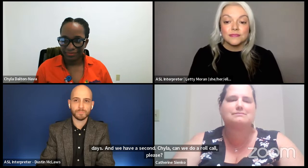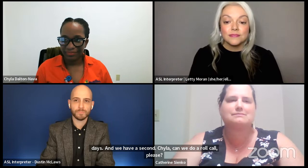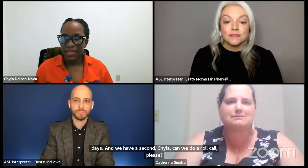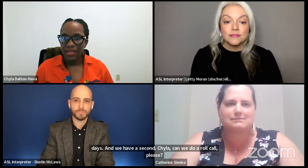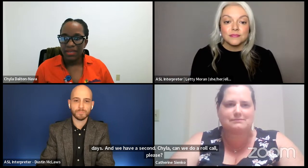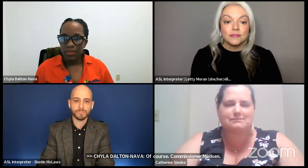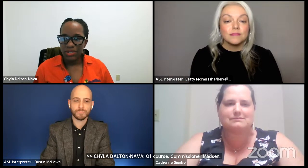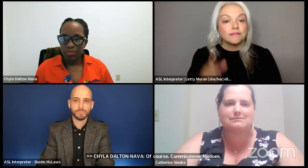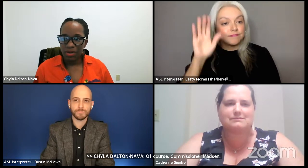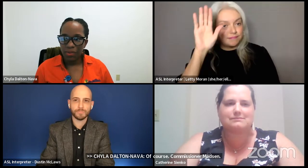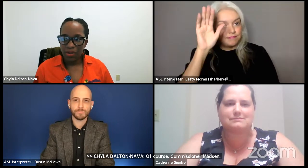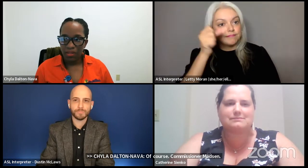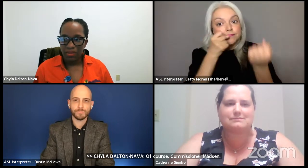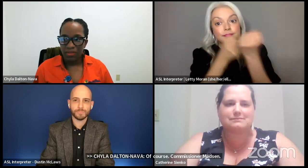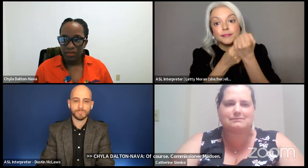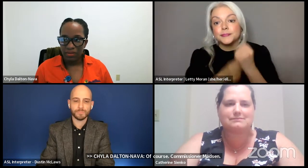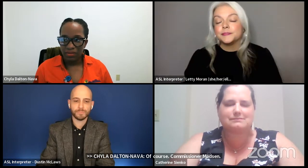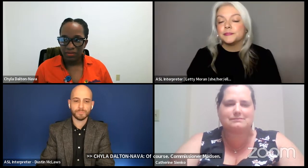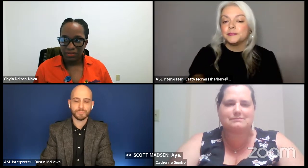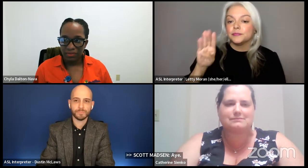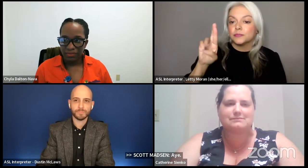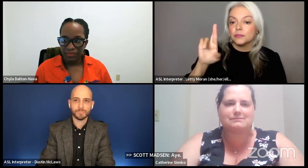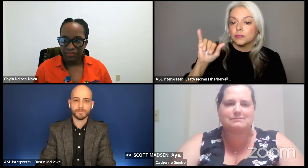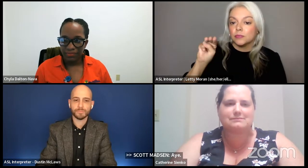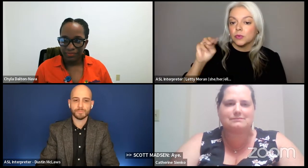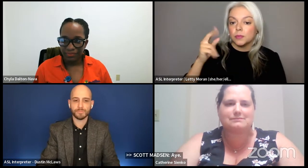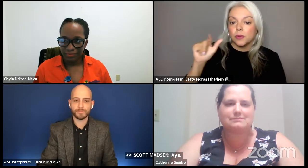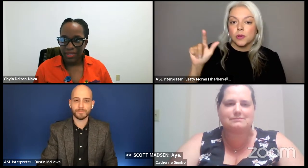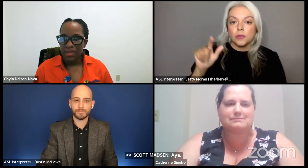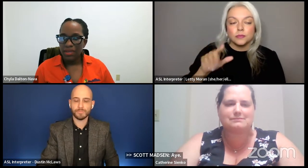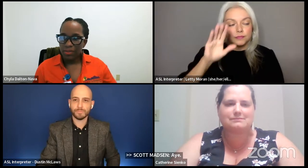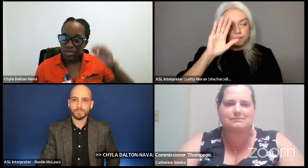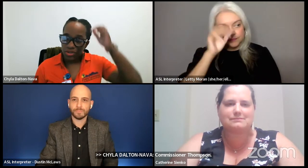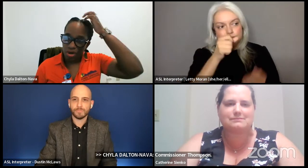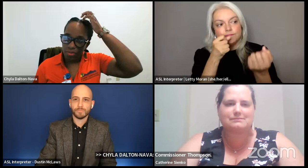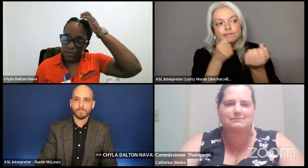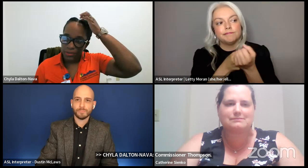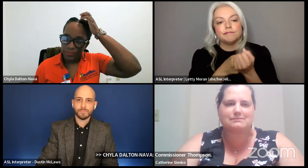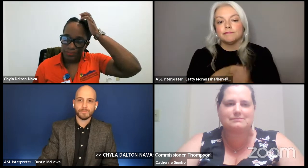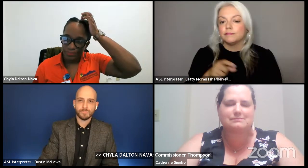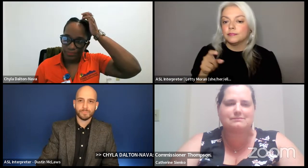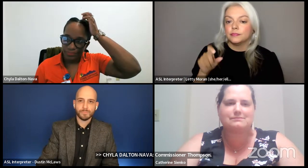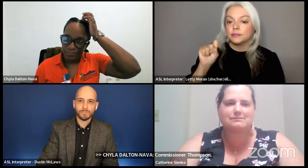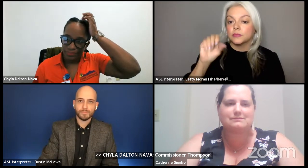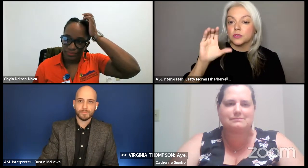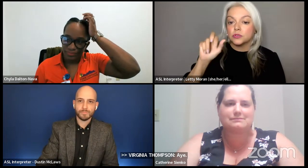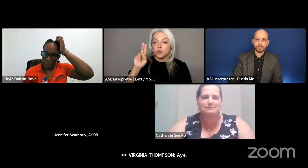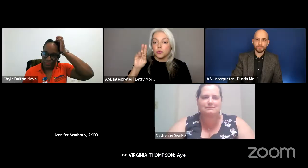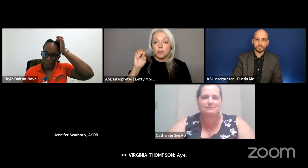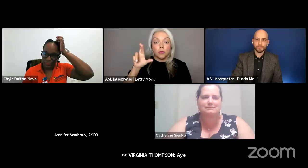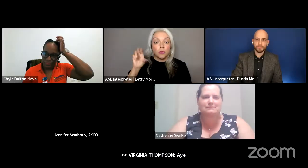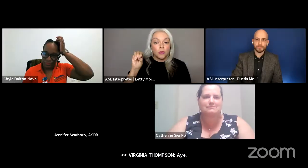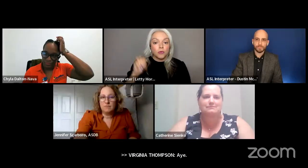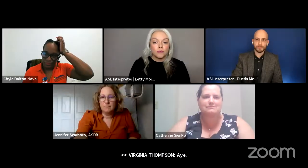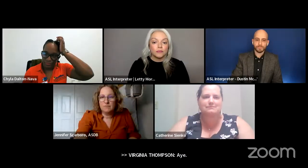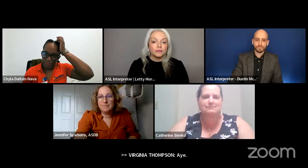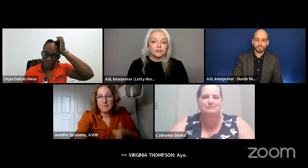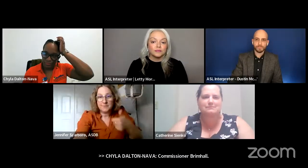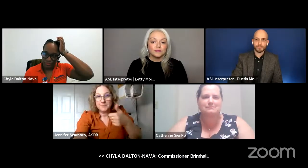Aye. Commissioner Brimhall, Aye. Commissioner Scarborough,